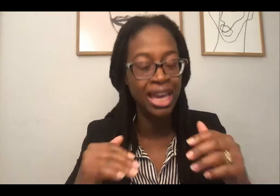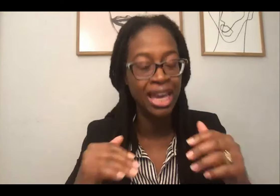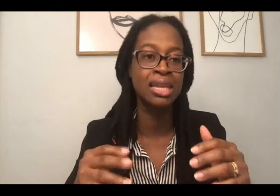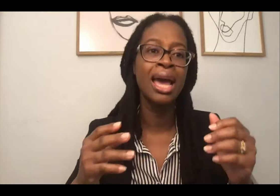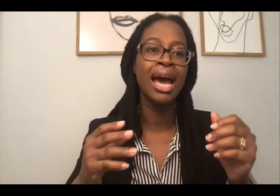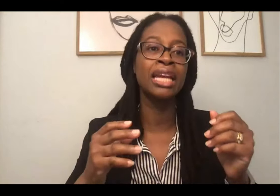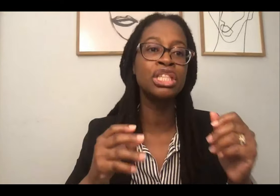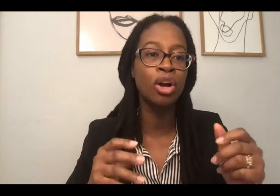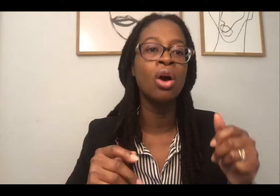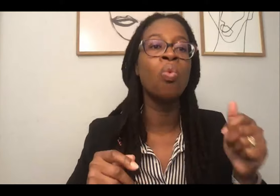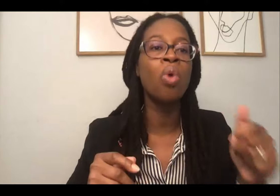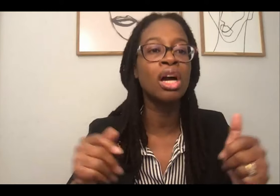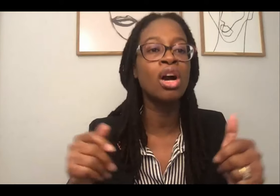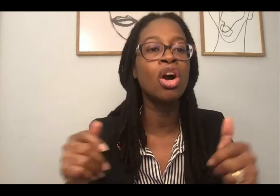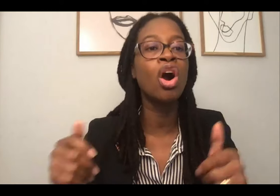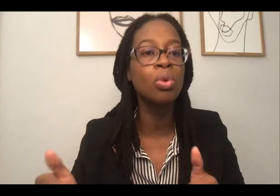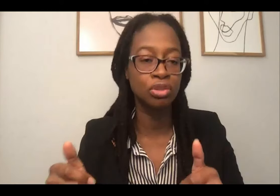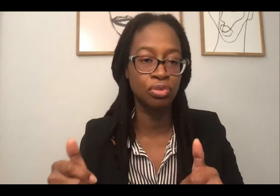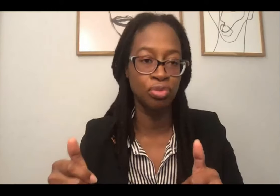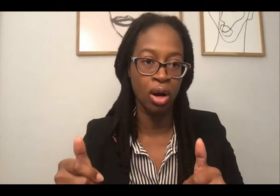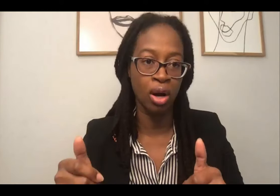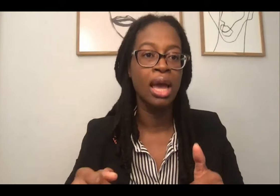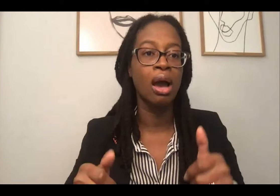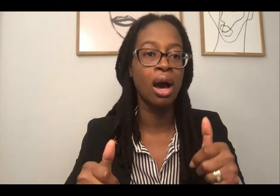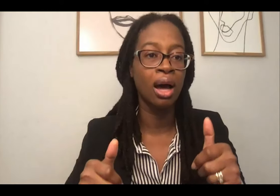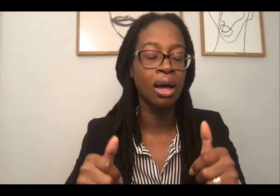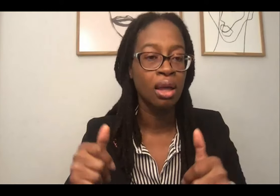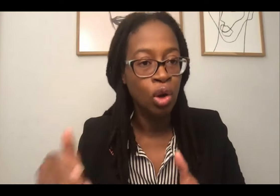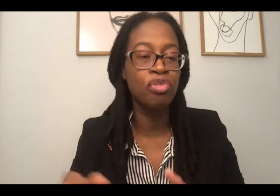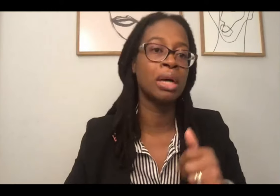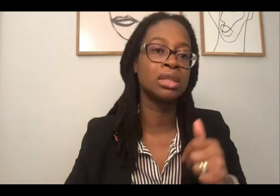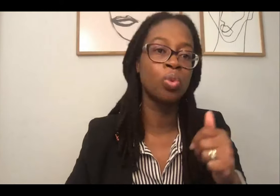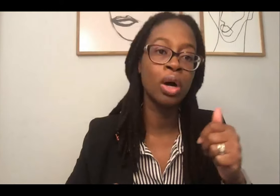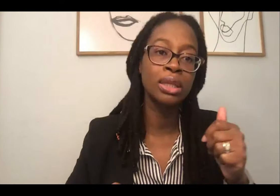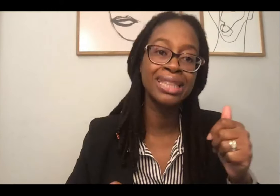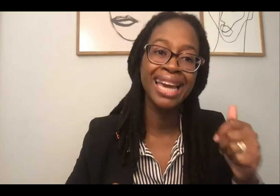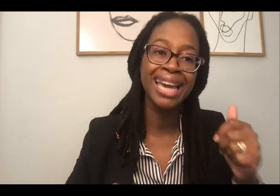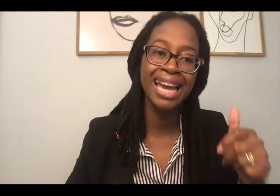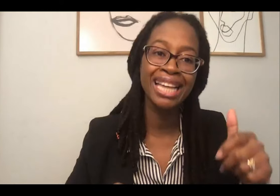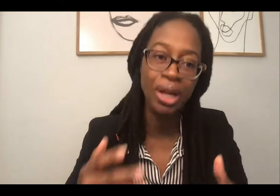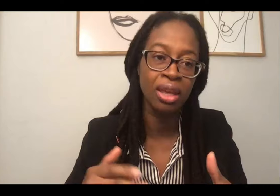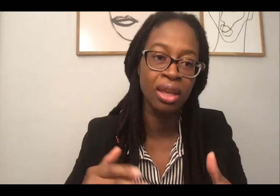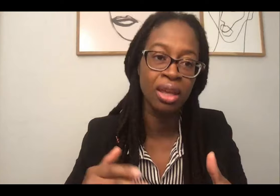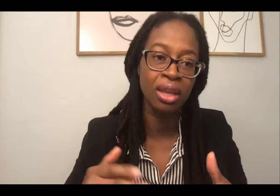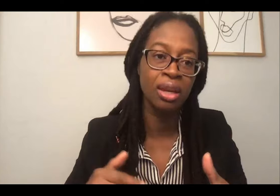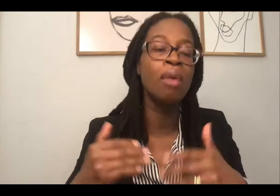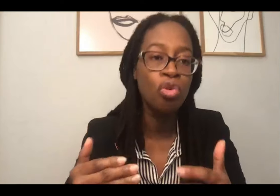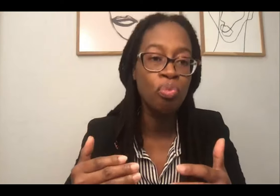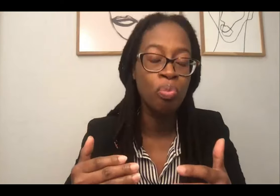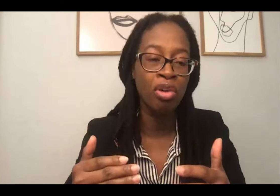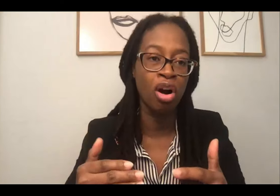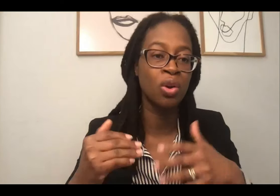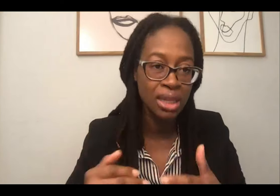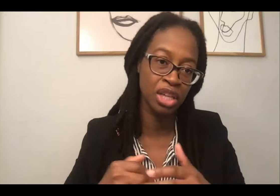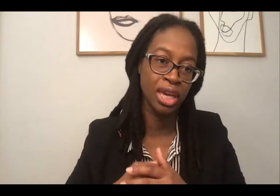and determining what accounts for lower performance, what can strengthen, improve performance and quality